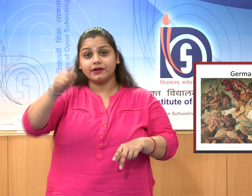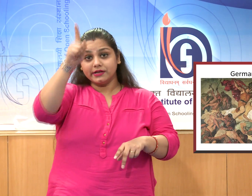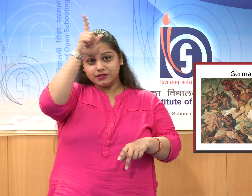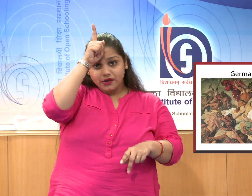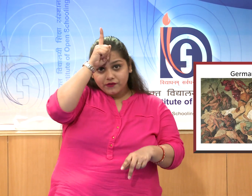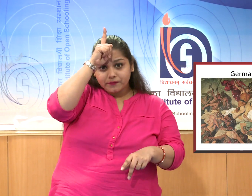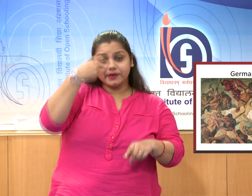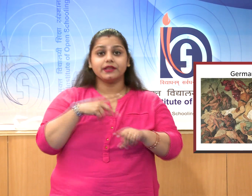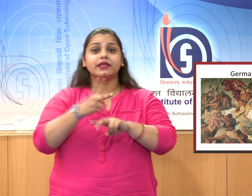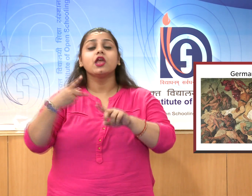Goths,